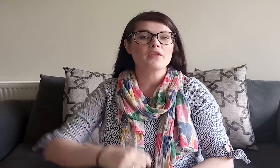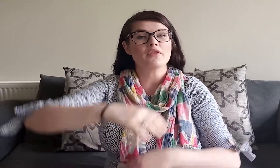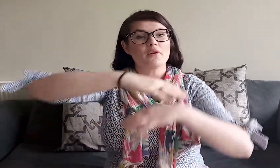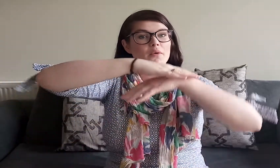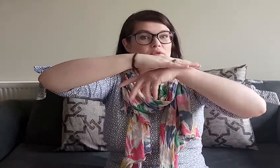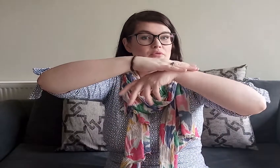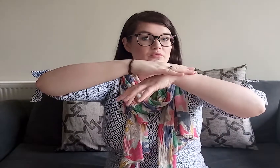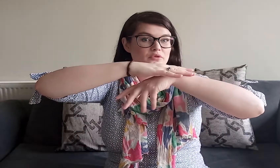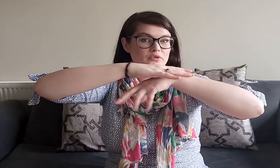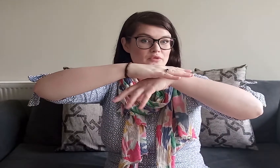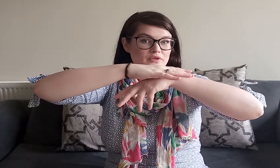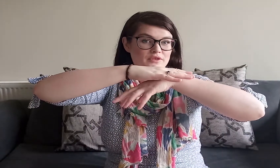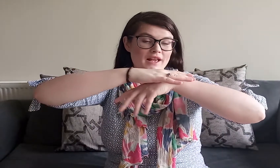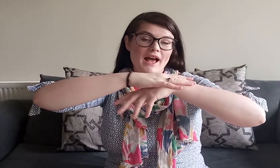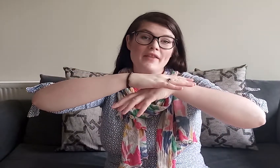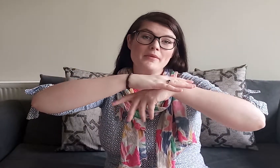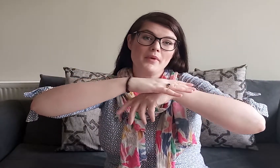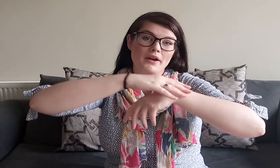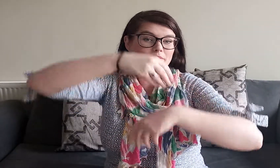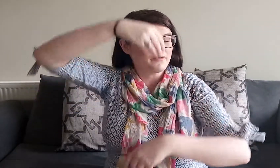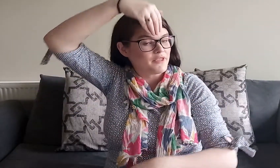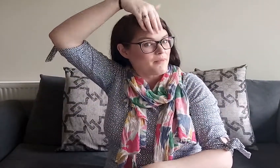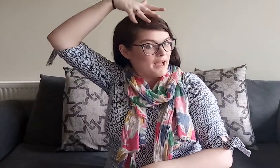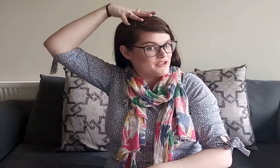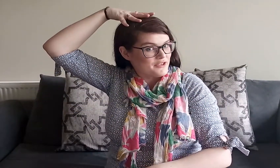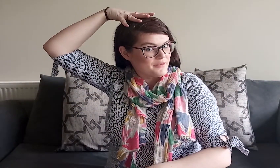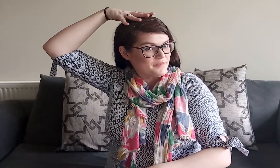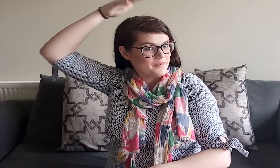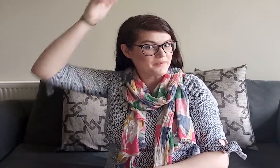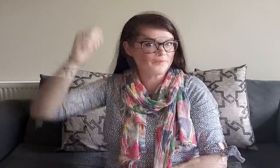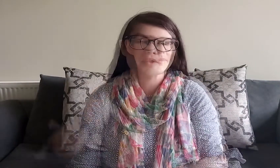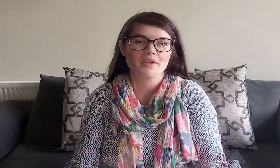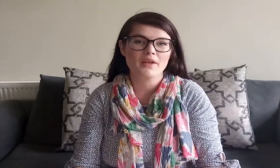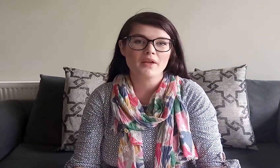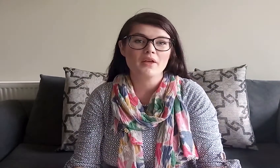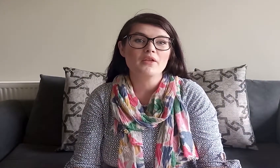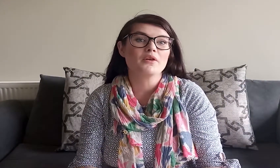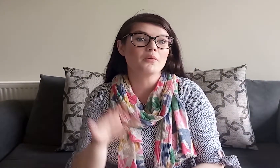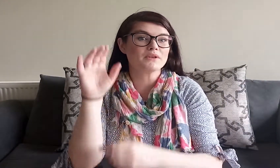There was roots at the bottom for the badger. There was a